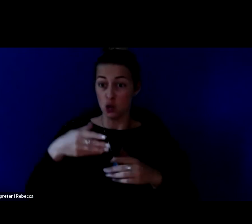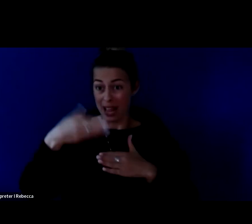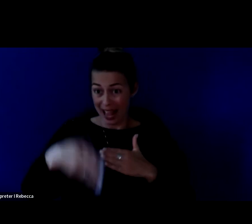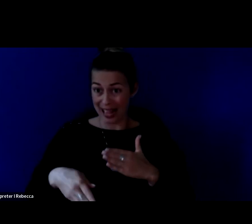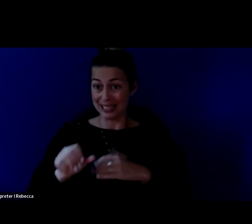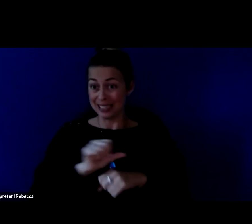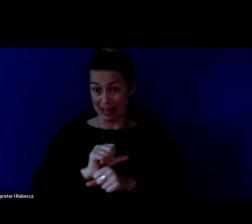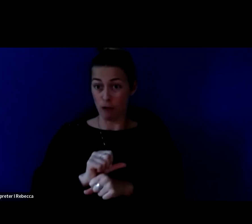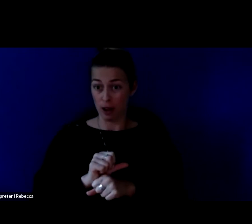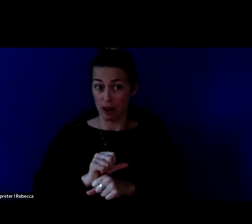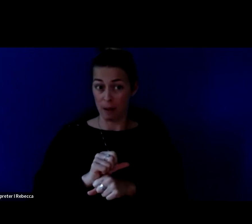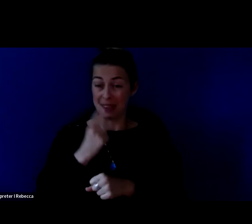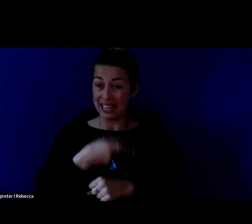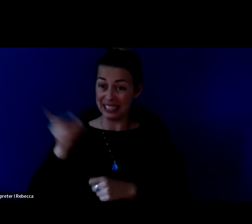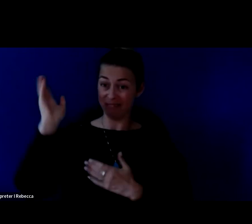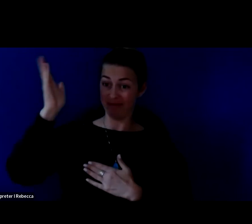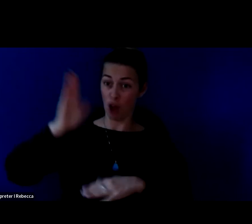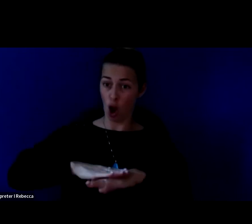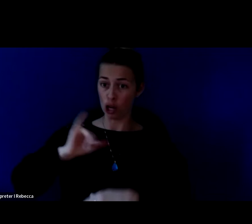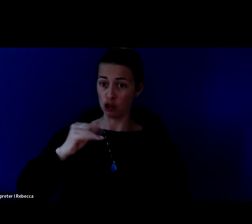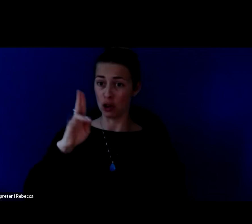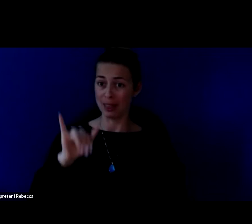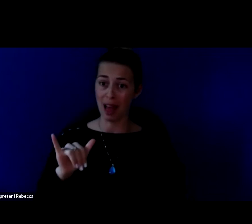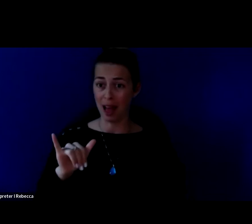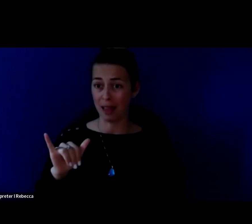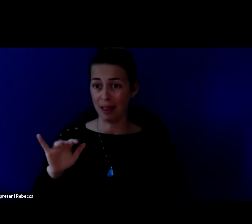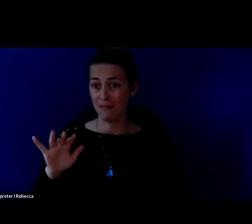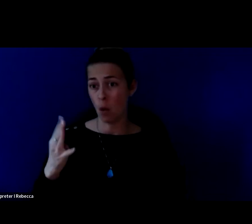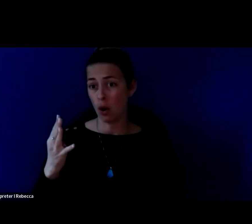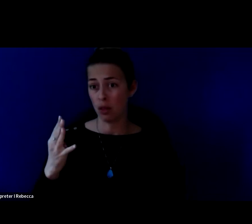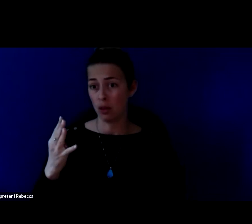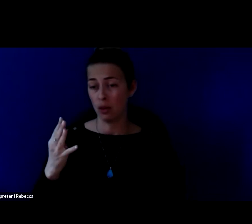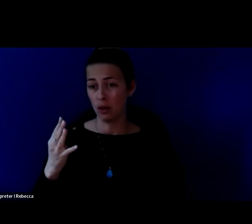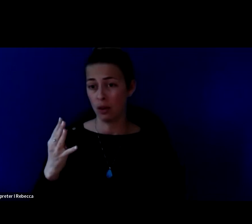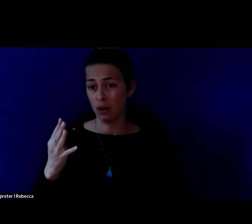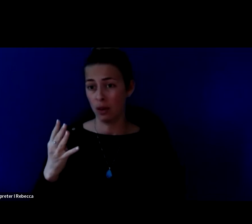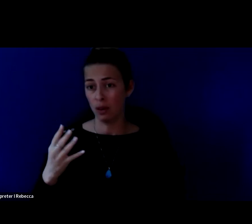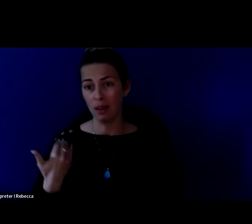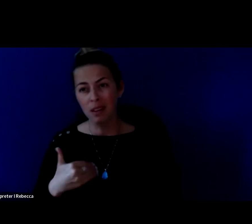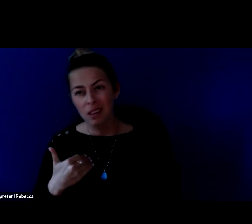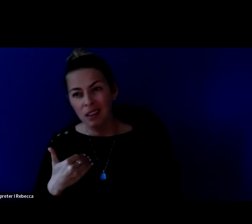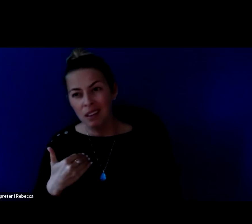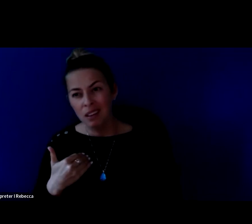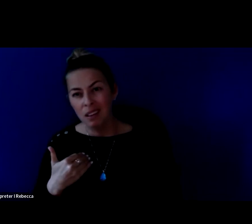giving this speech on July 4th, or then July 5th, with reference to July 4th. And he's saying, look, I stand with the